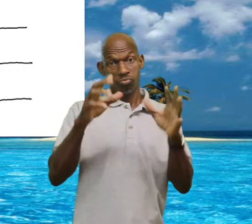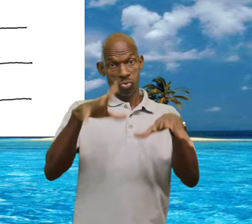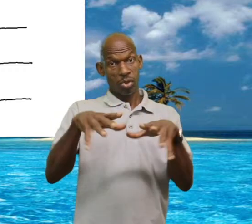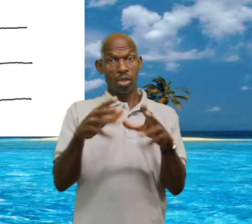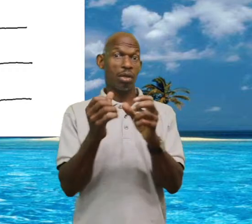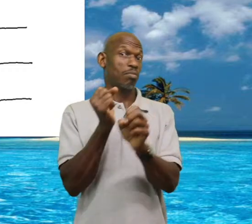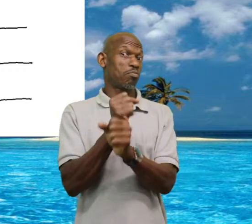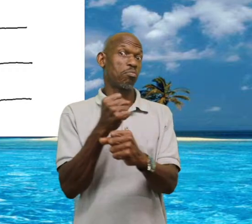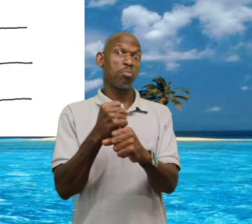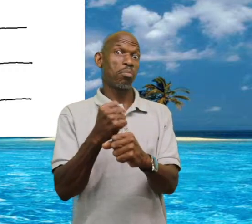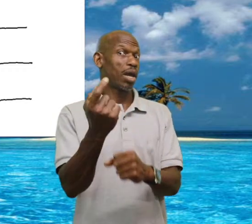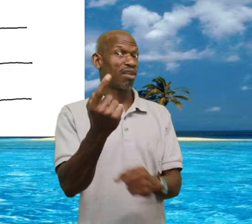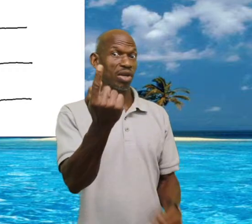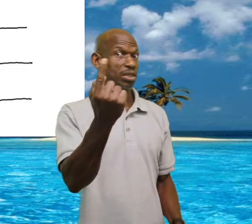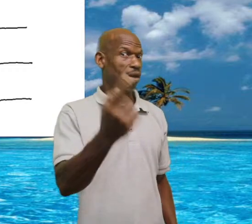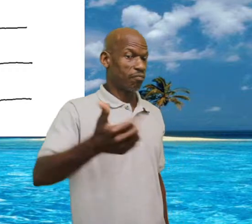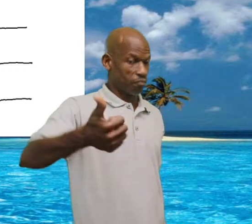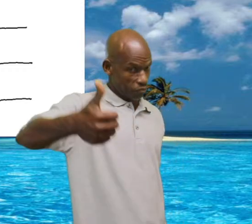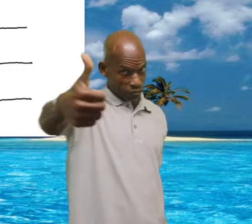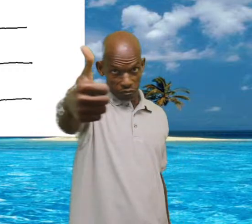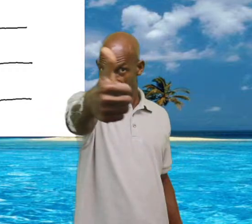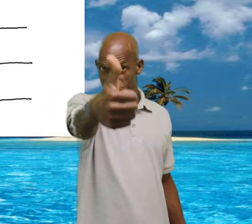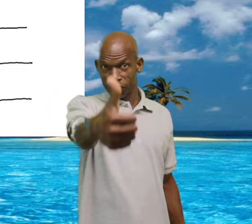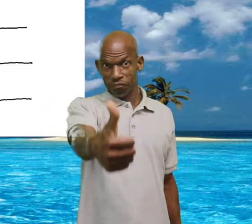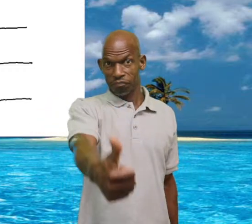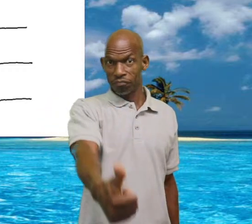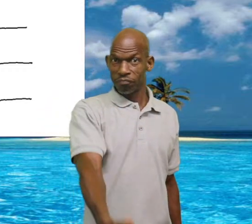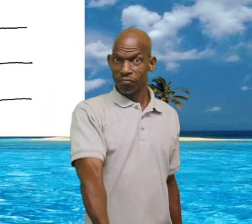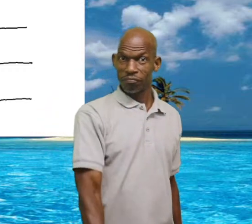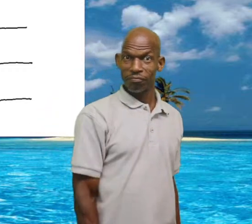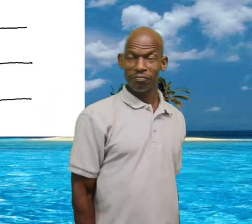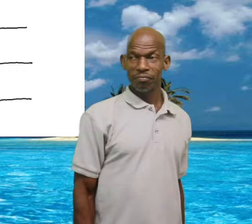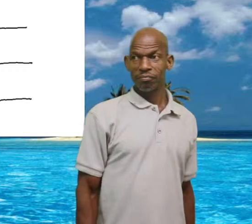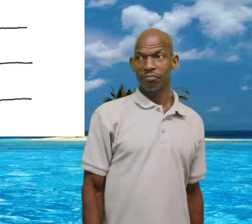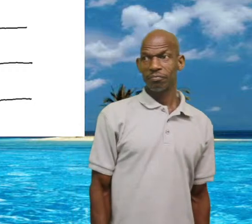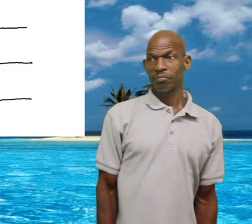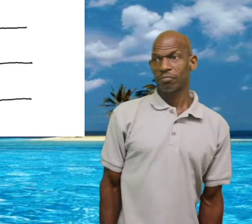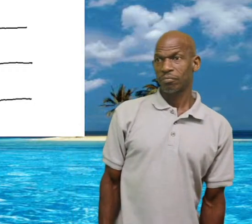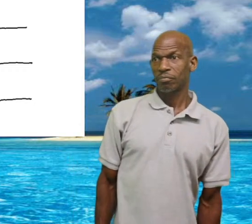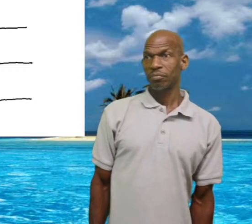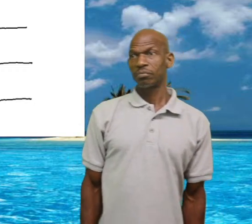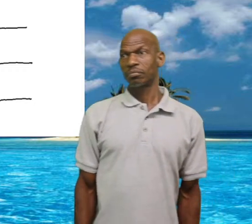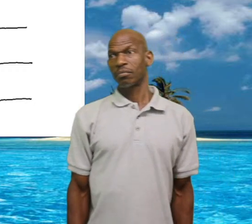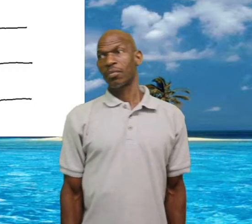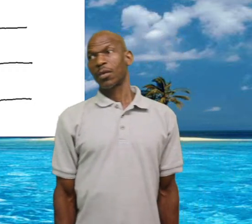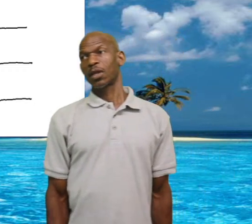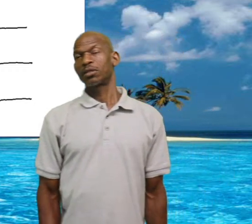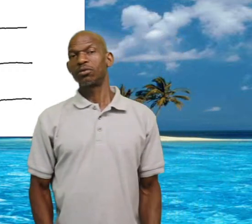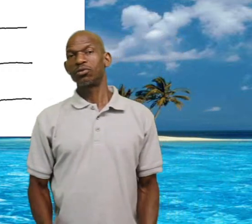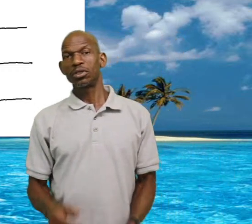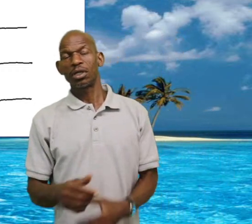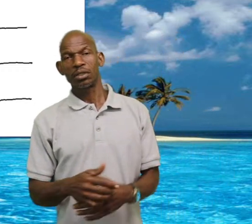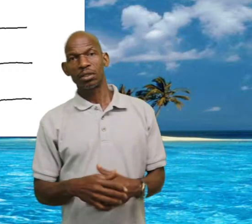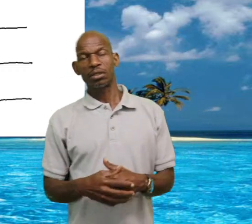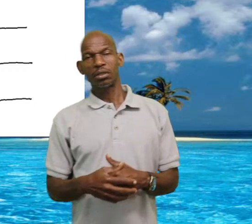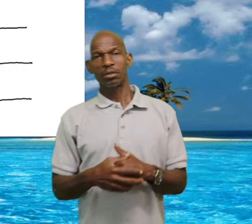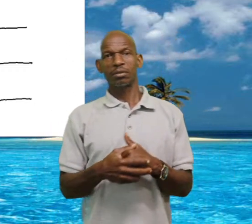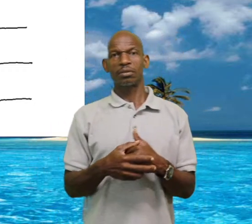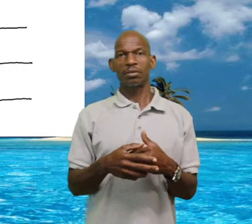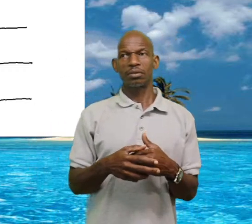adjectives and select some more adjectives and a noun for it and make sentences. Right?